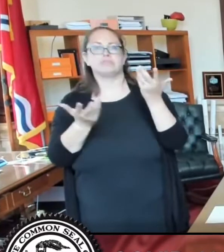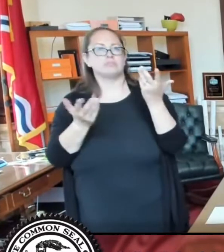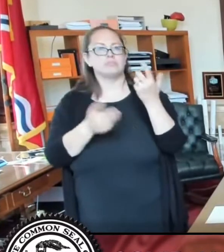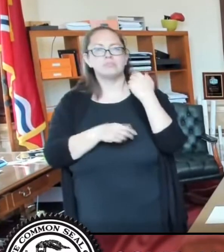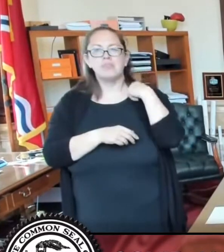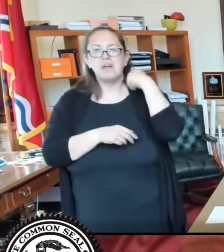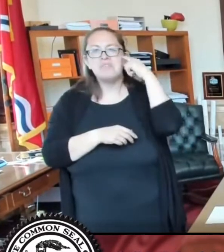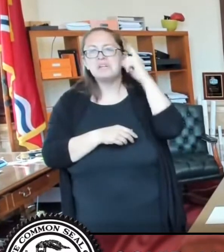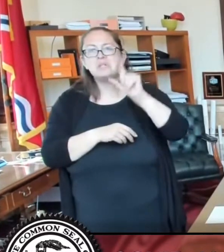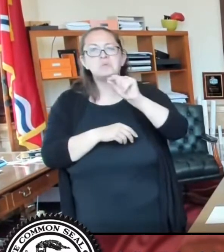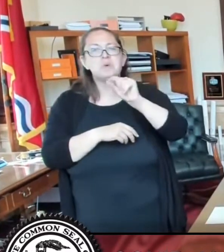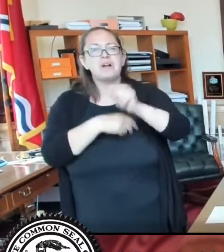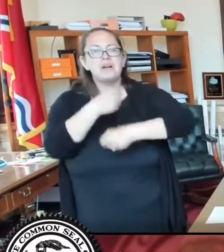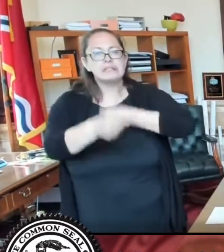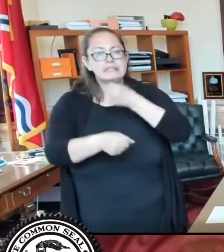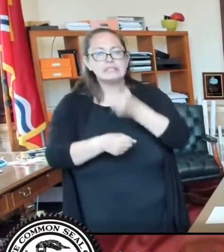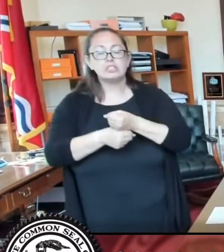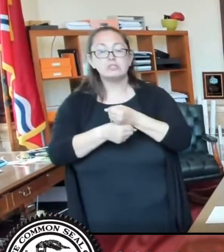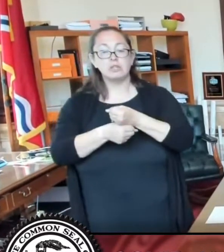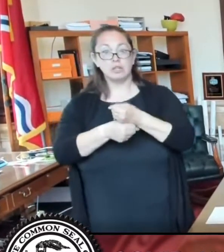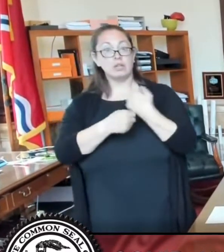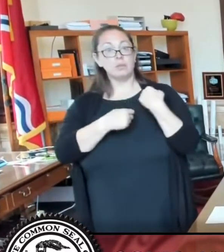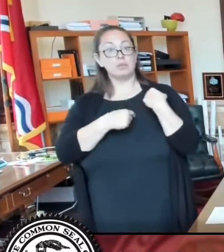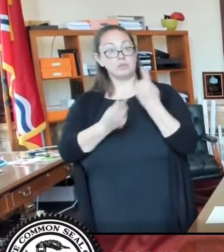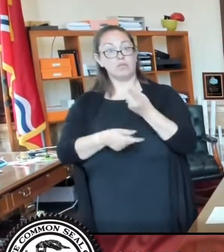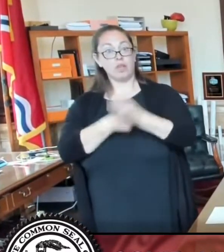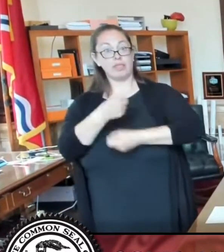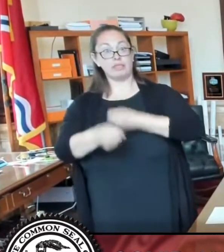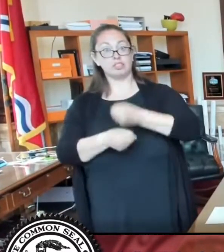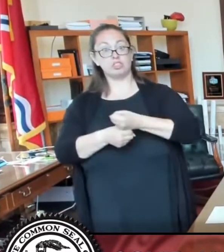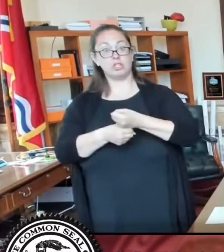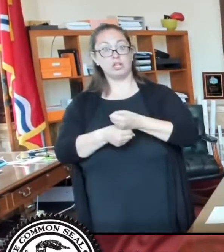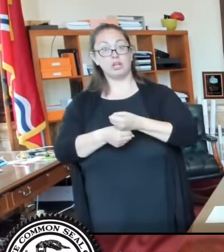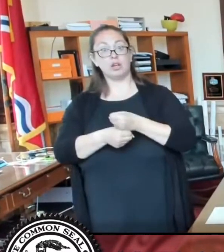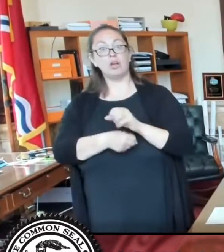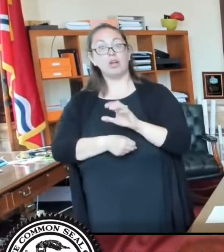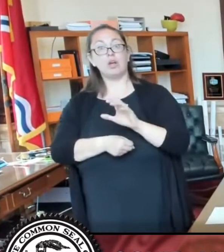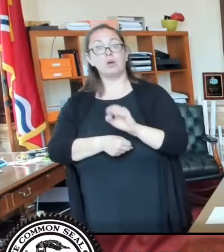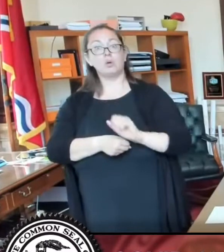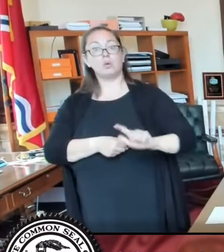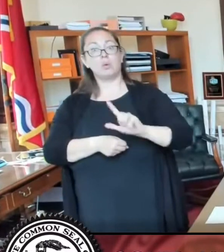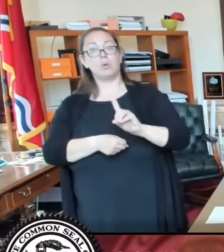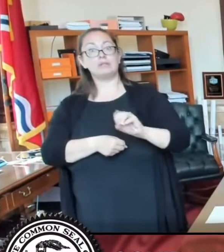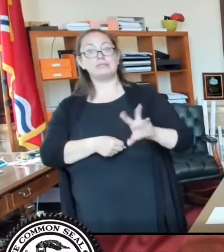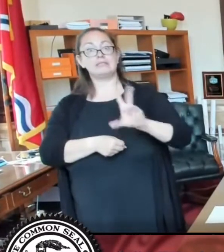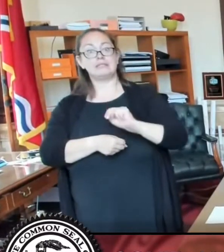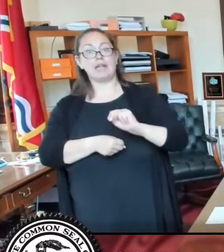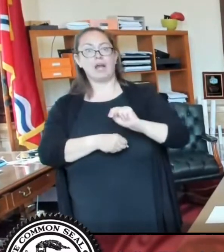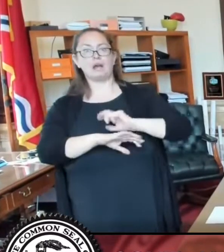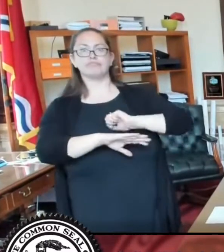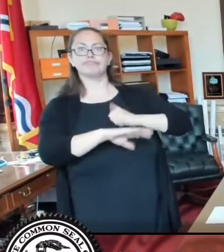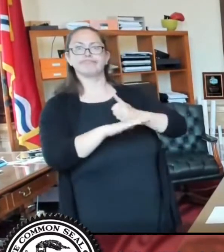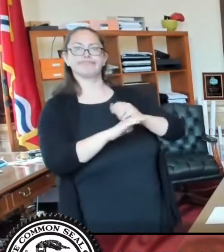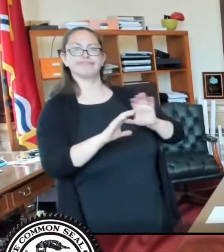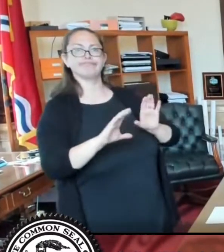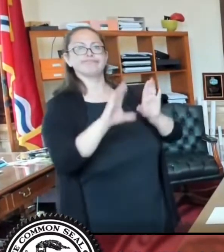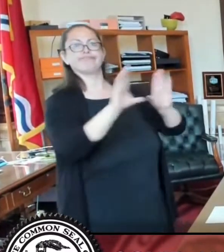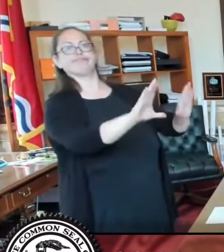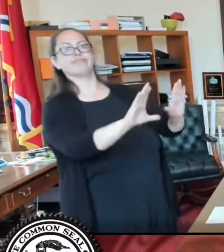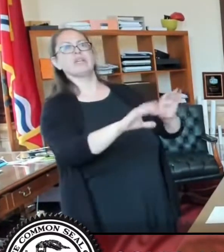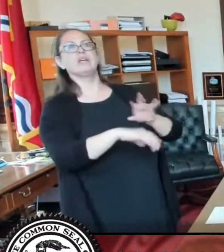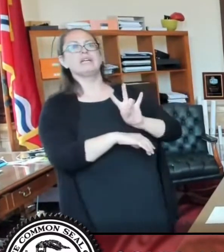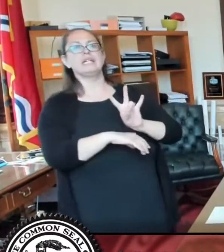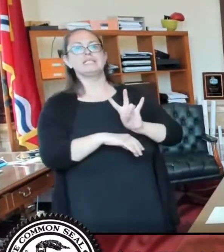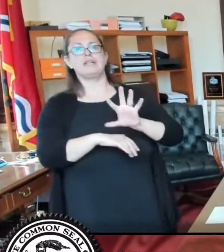But so far this year, Cool Down has installed over 750